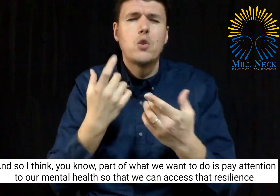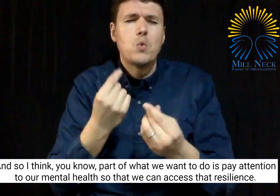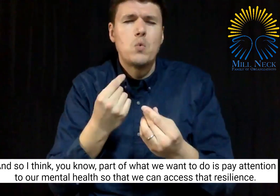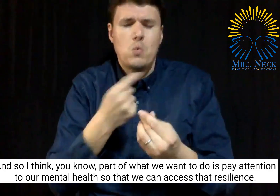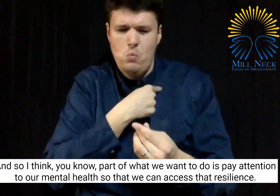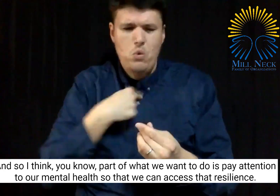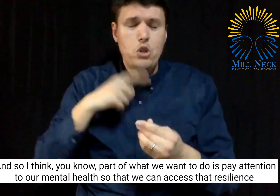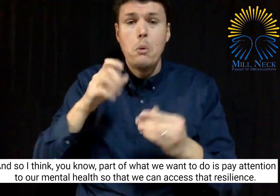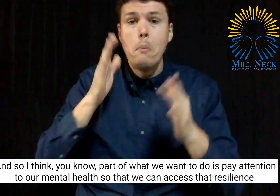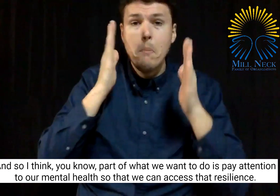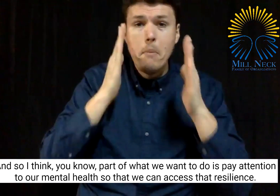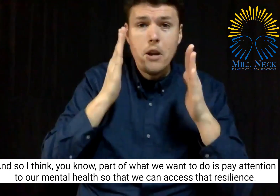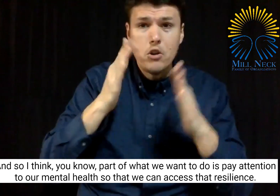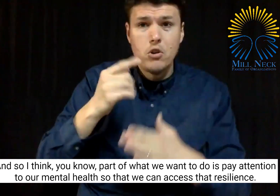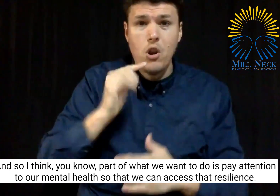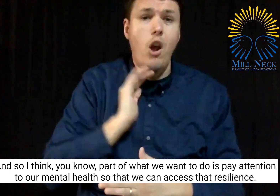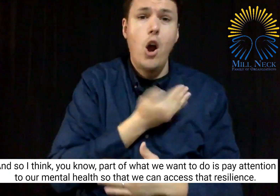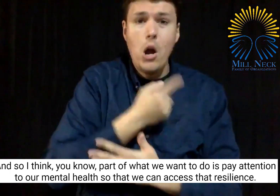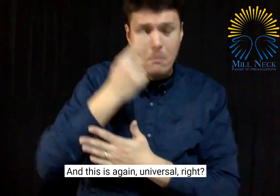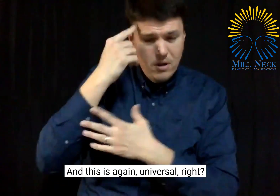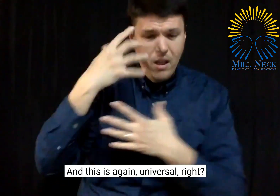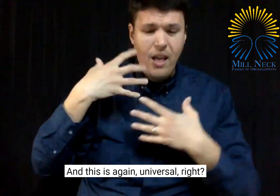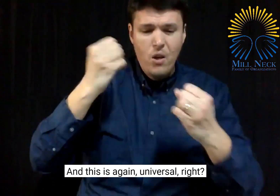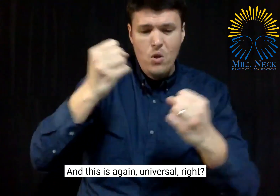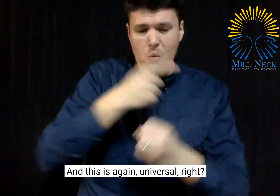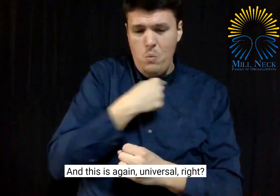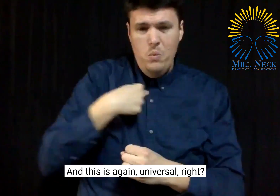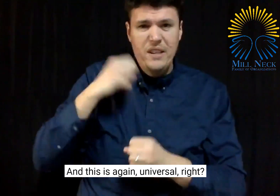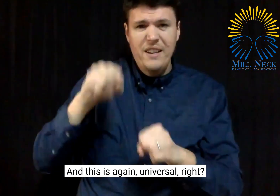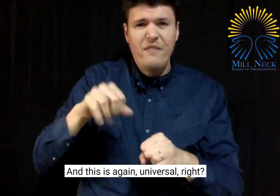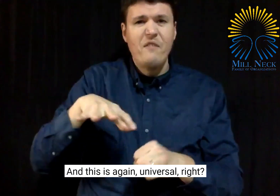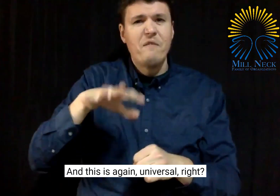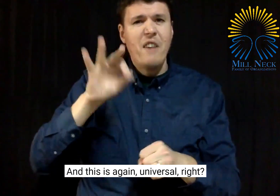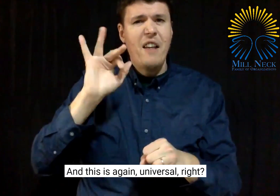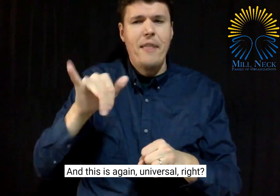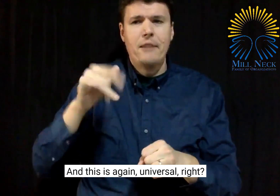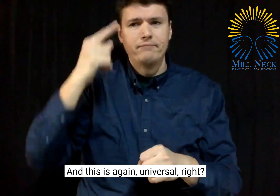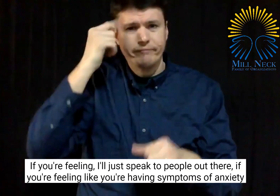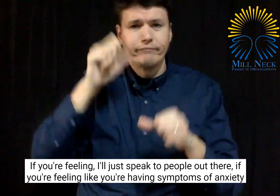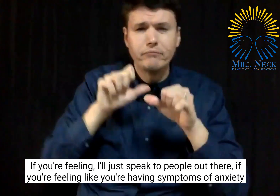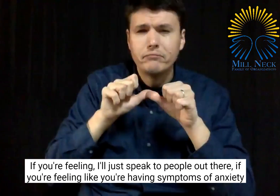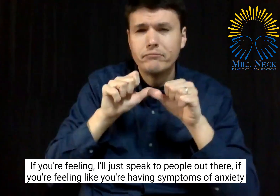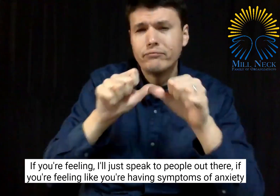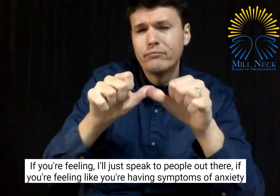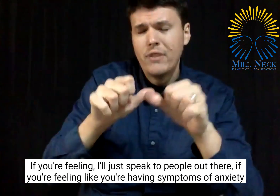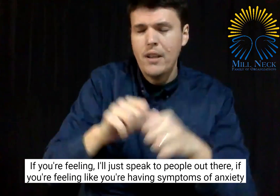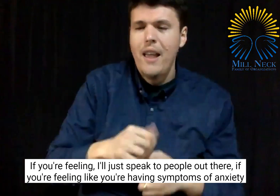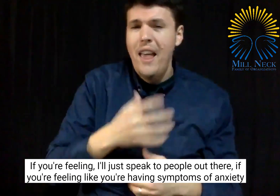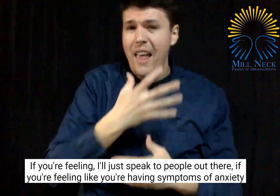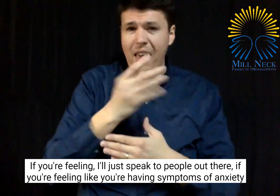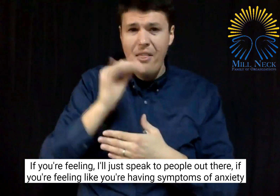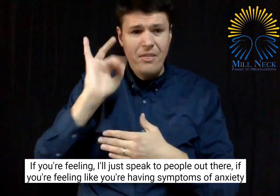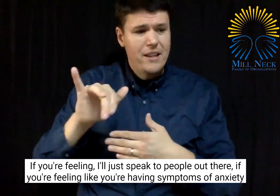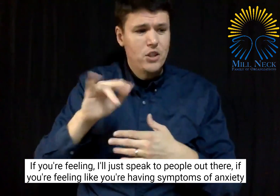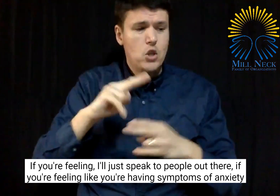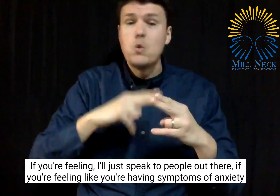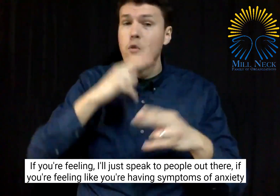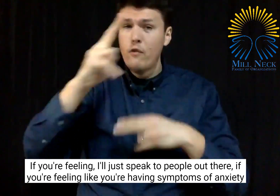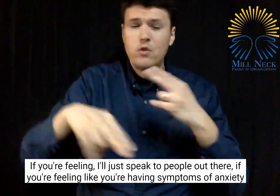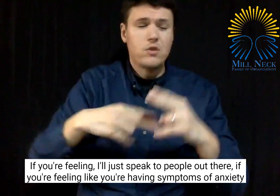can access that resilience. And this is, again, universal, right? If you're feeling, I'll just speak to people out there, if you're feeling like